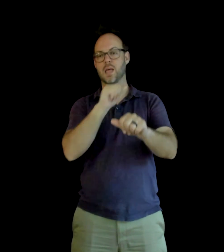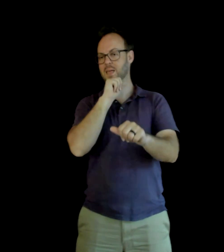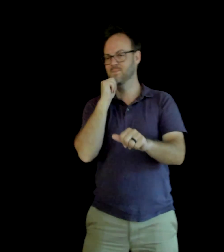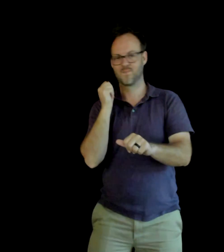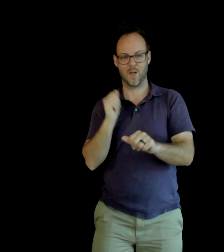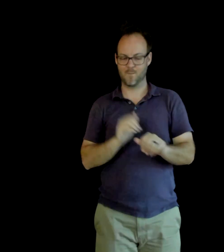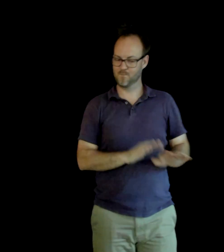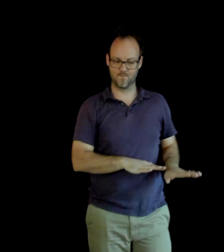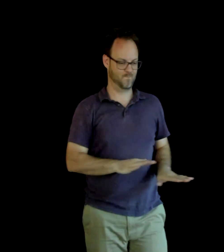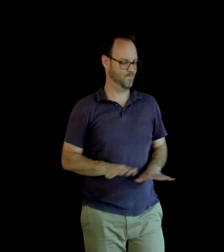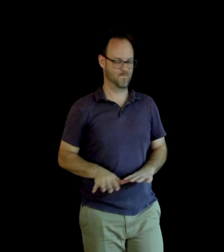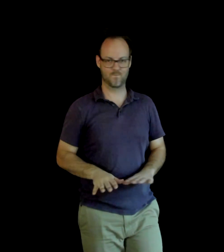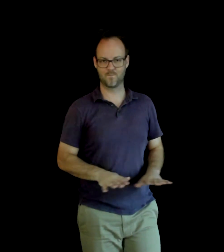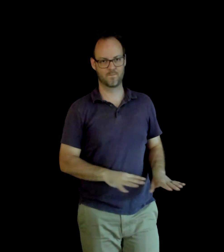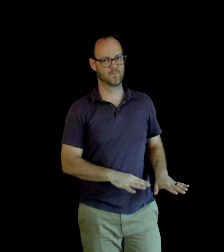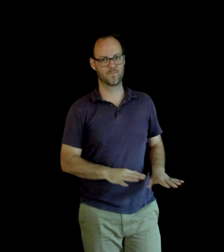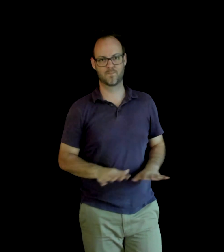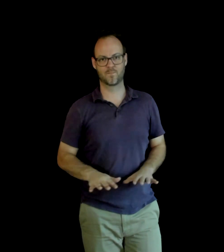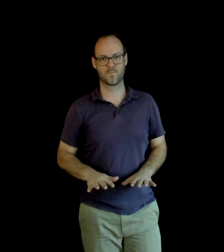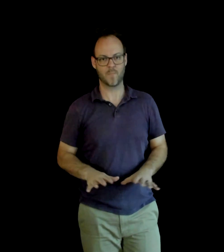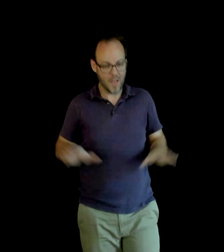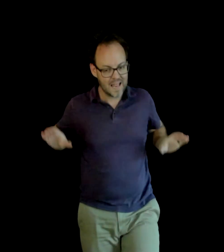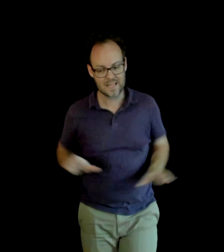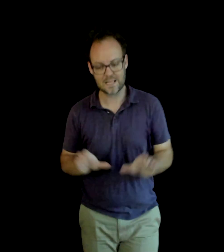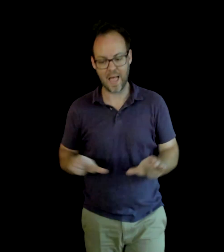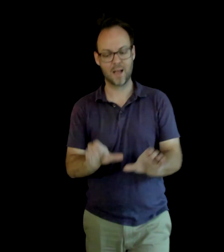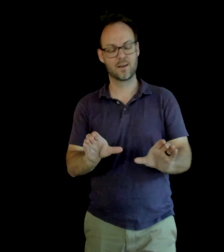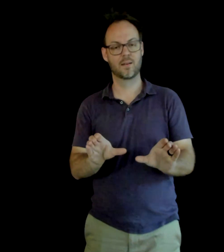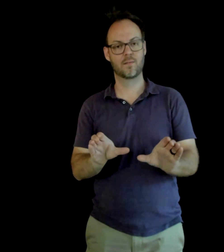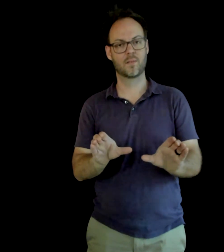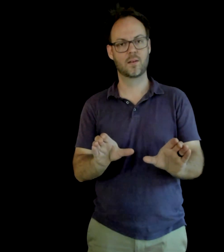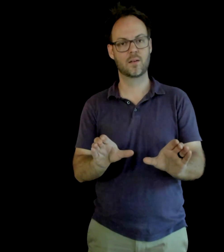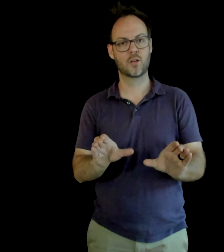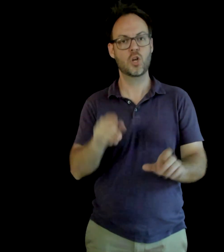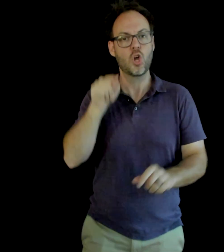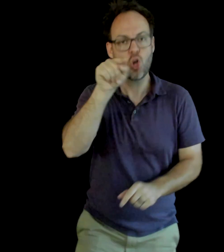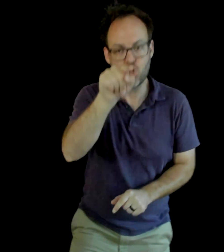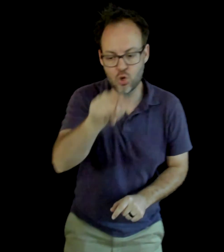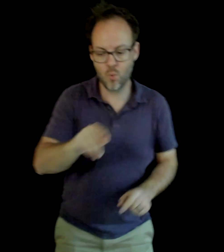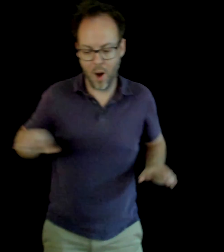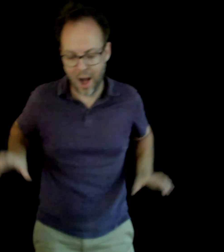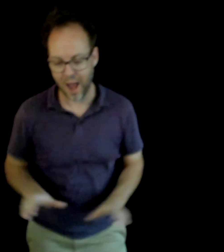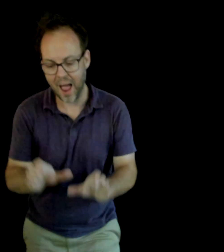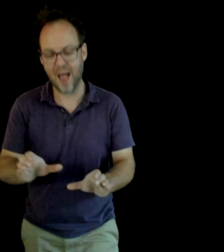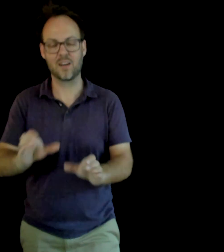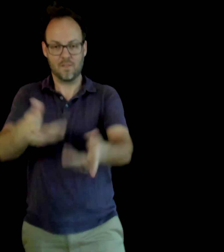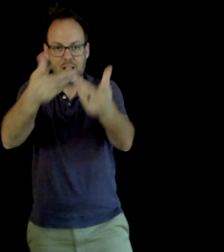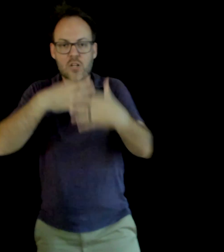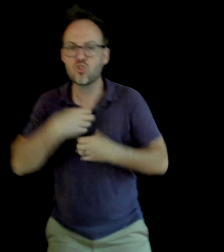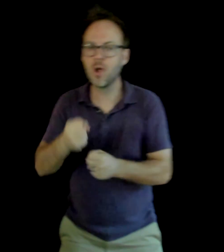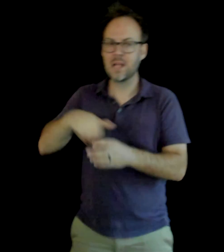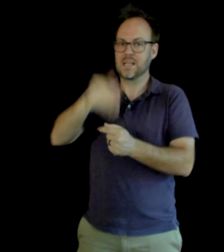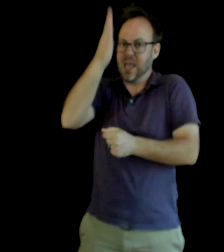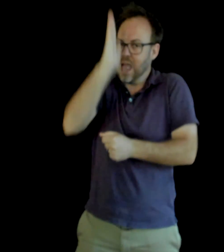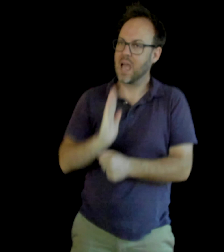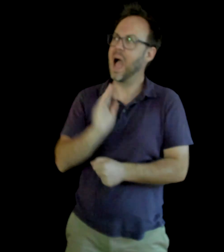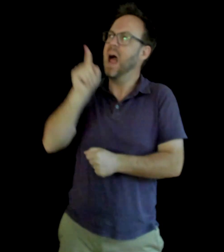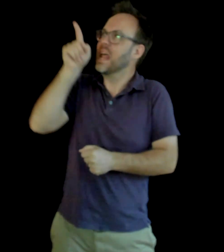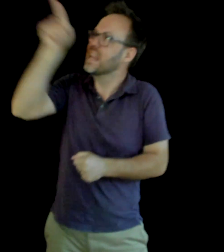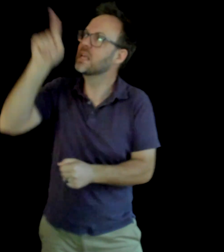It is not passive. It is active. You are actively trusting in